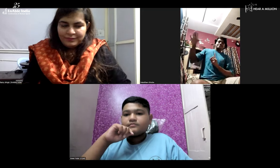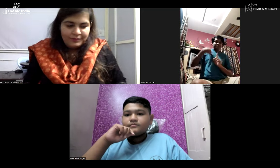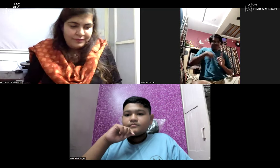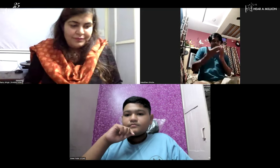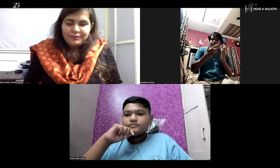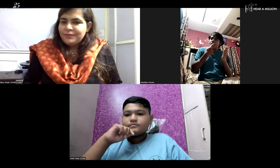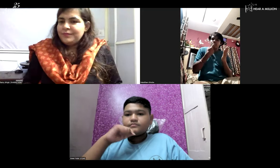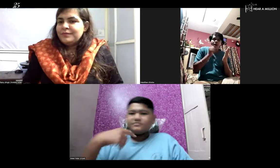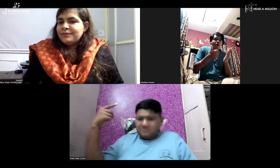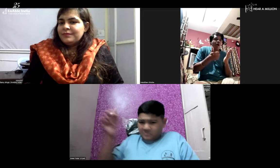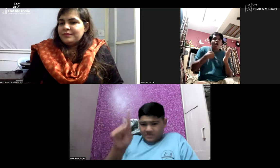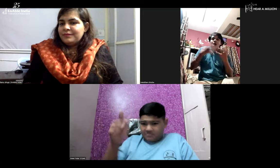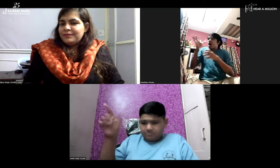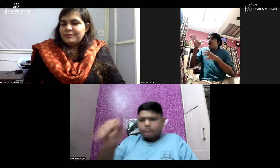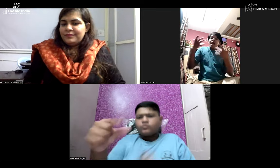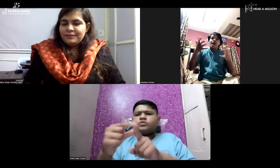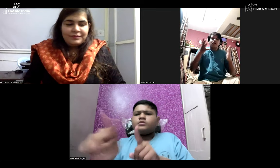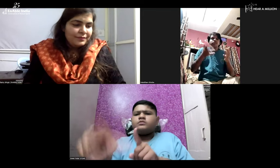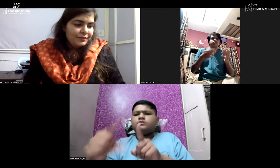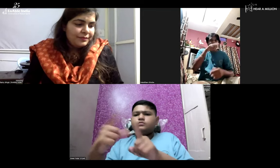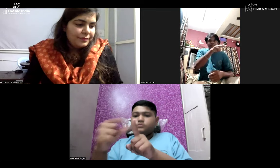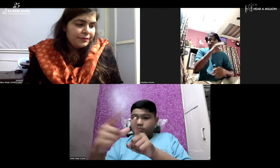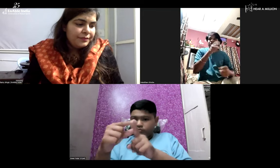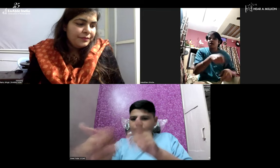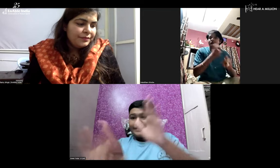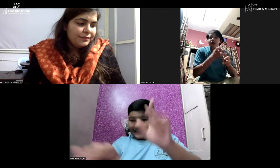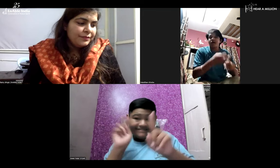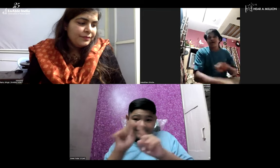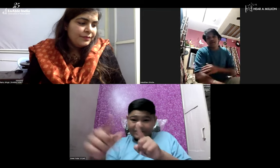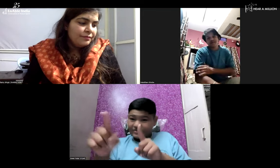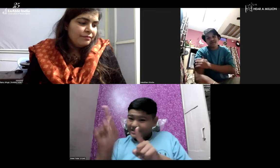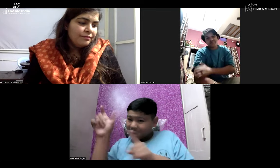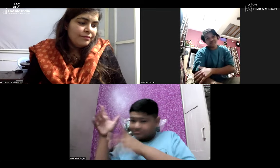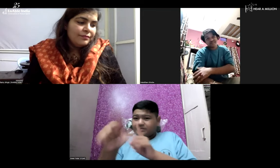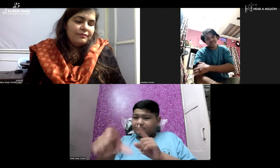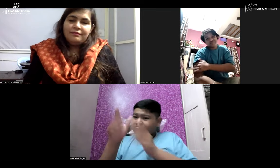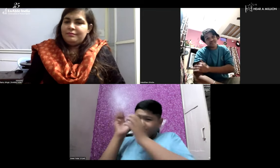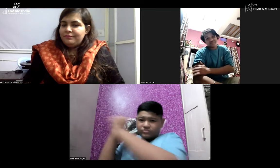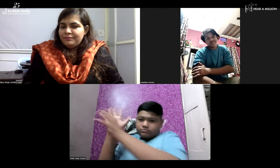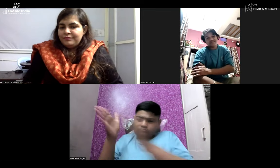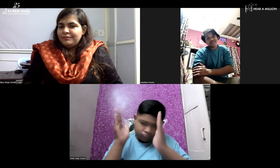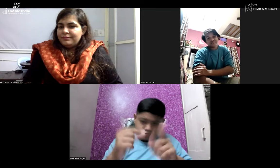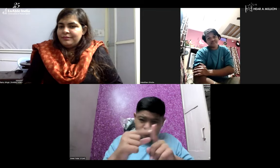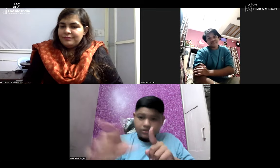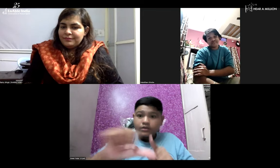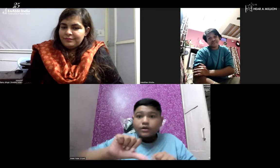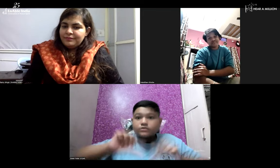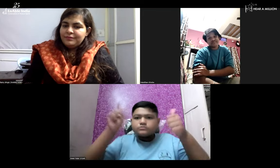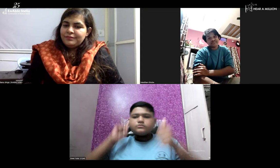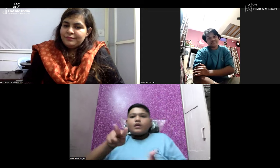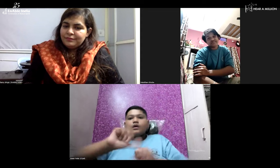environment. Understood? Thank you and hope all the Yeah, best. that's good. Thank you. Okay,